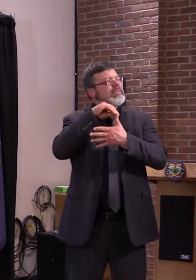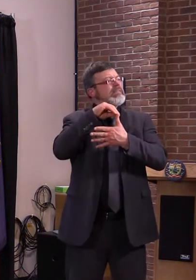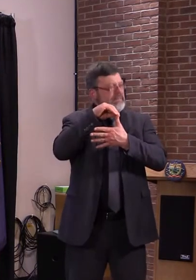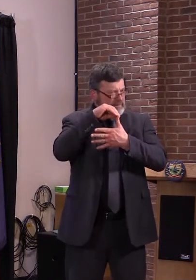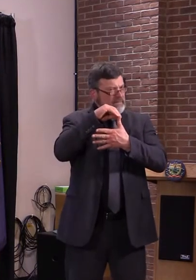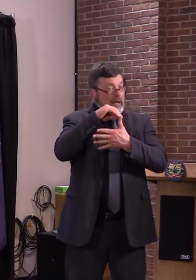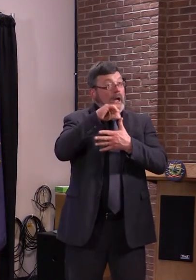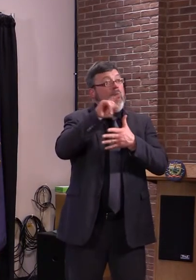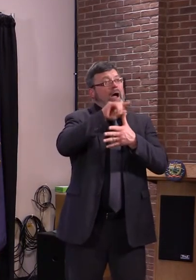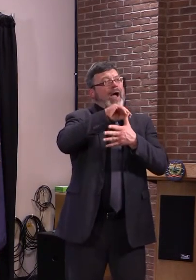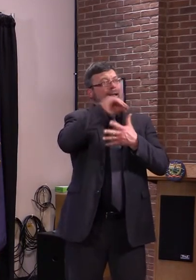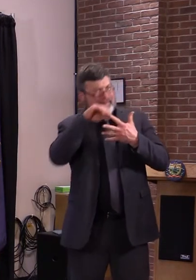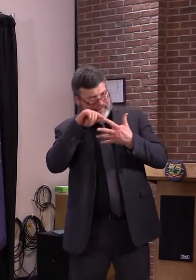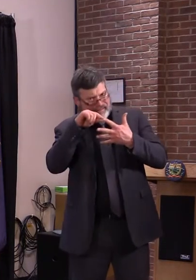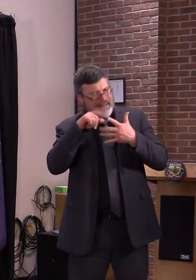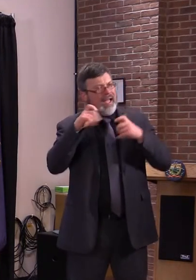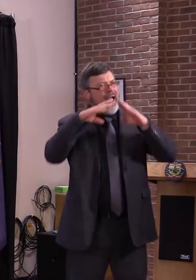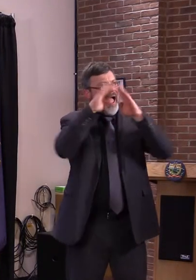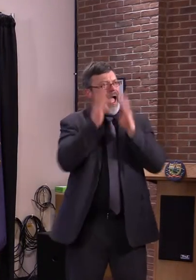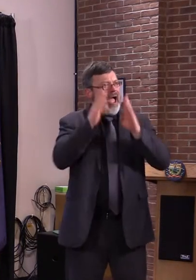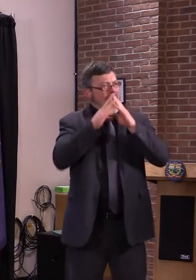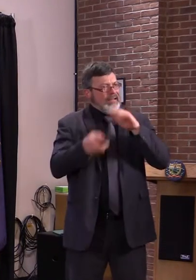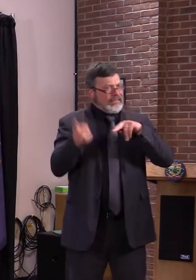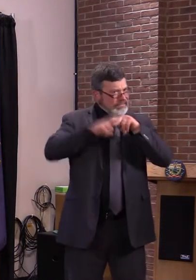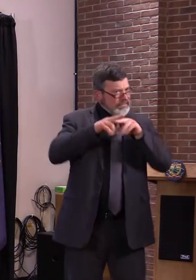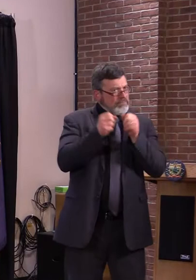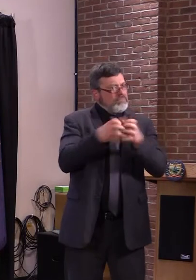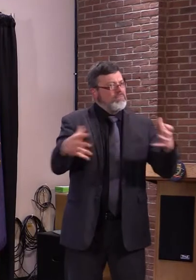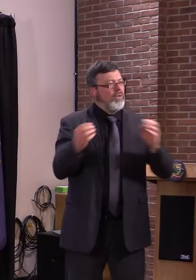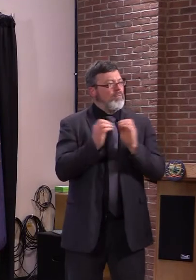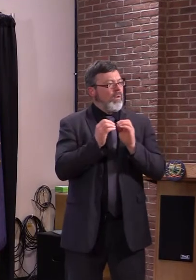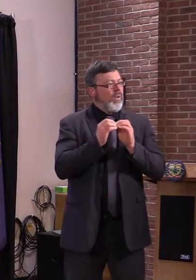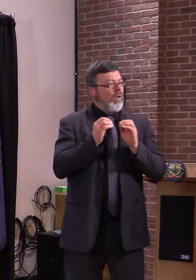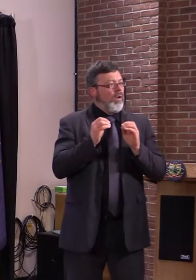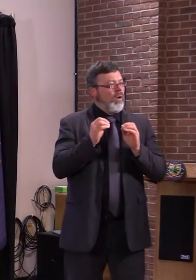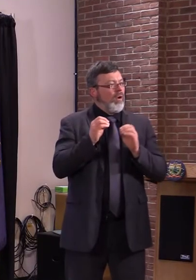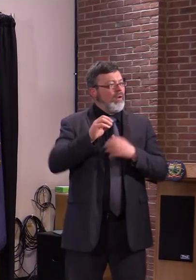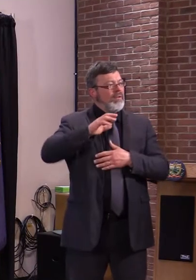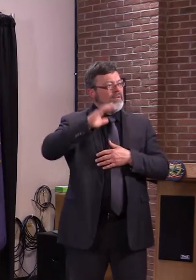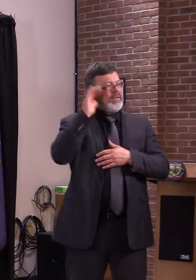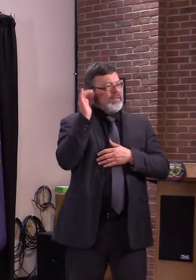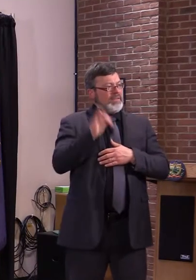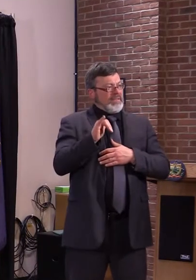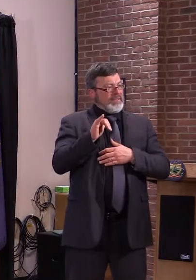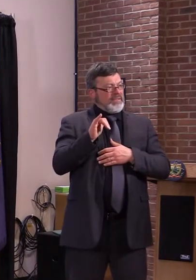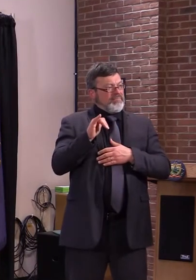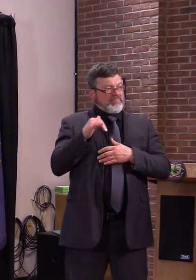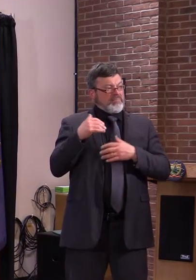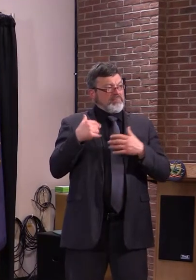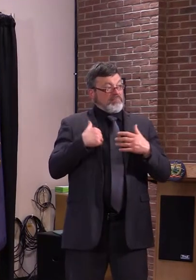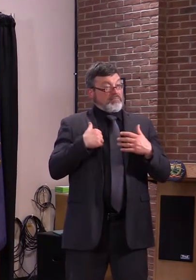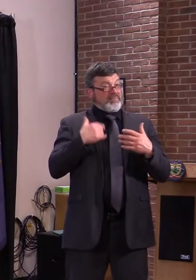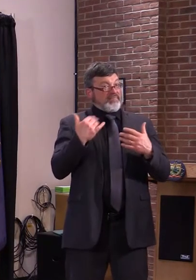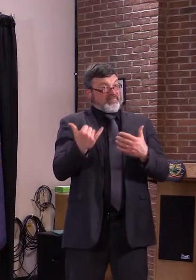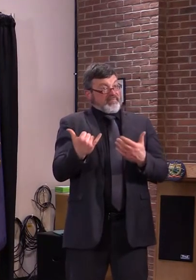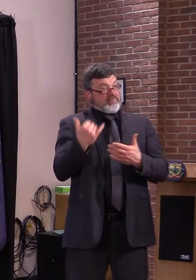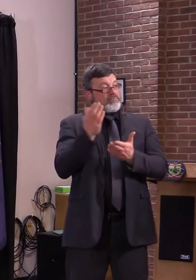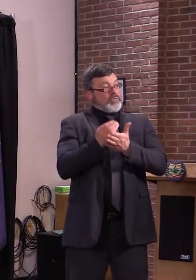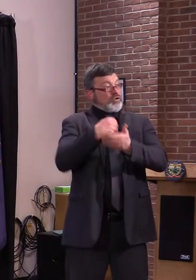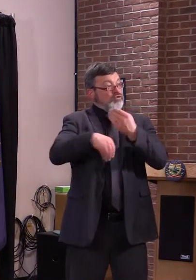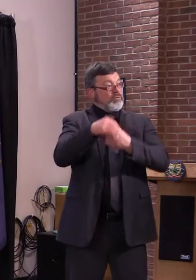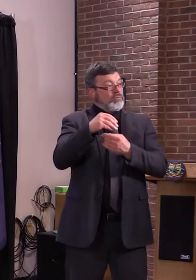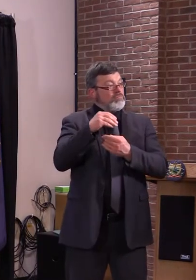more urgent, which is why I asked the legislature to take half of this session's $145 million